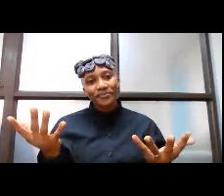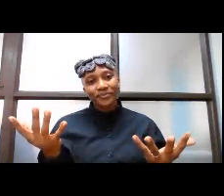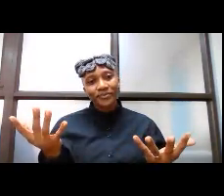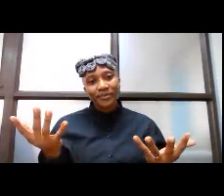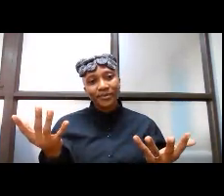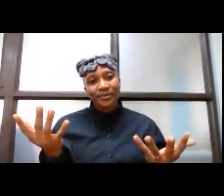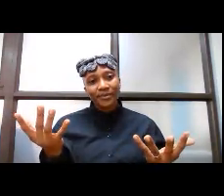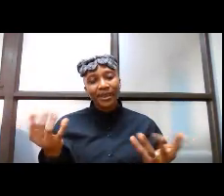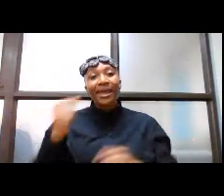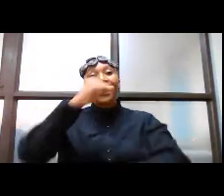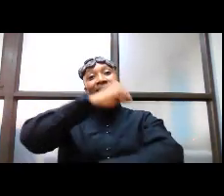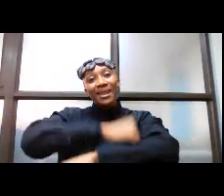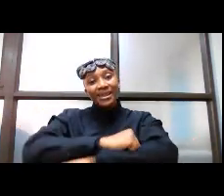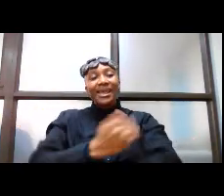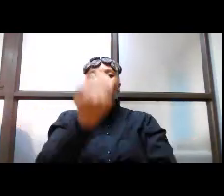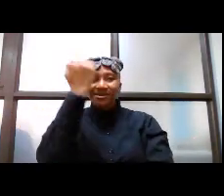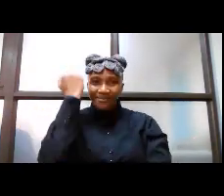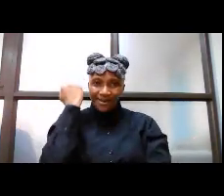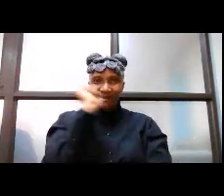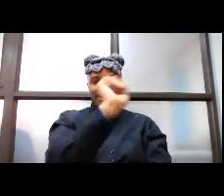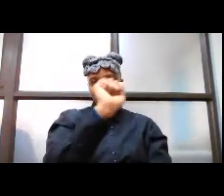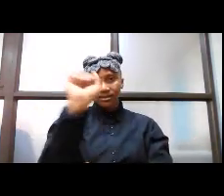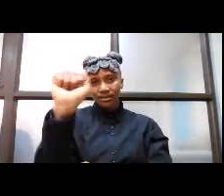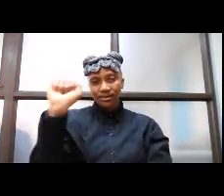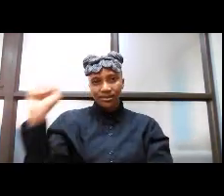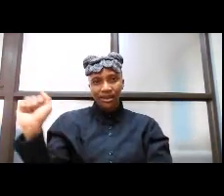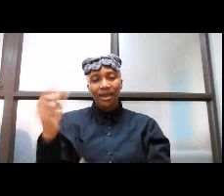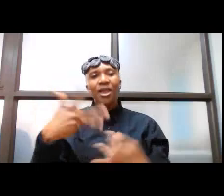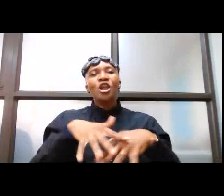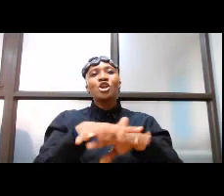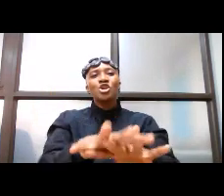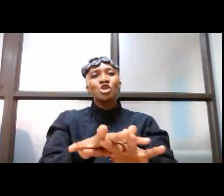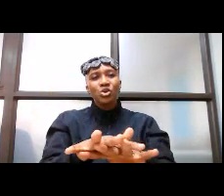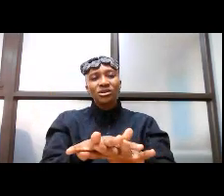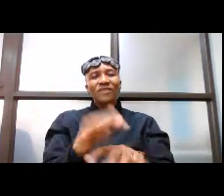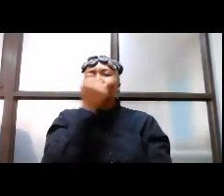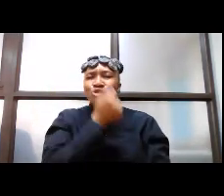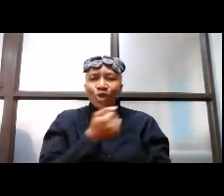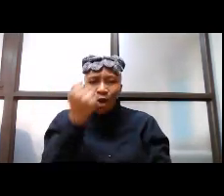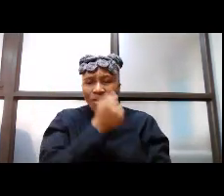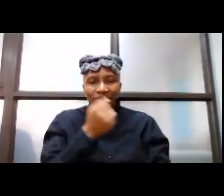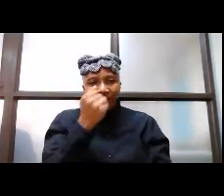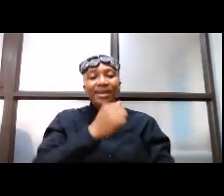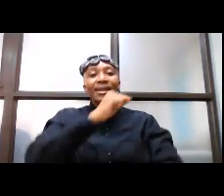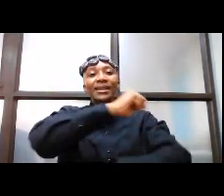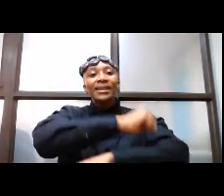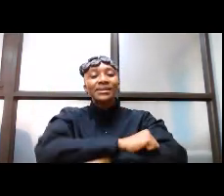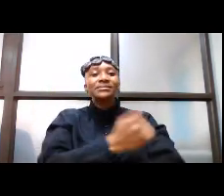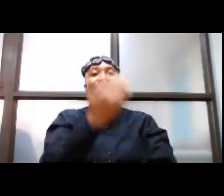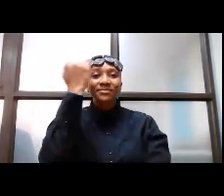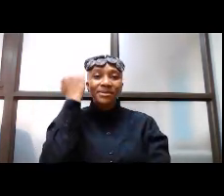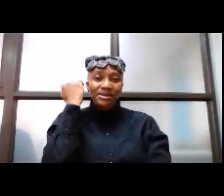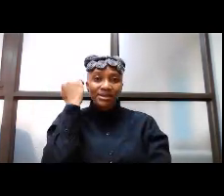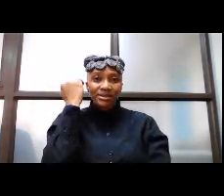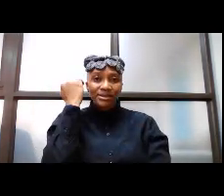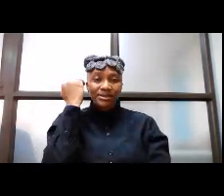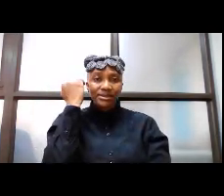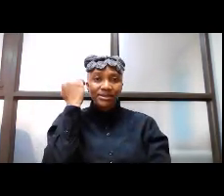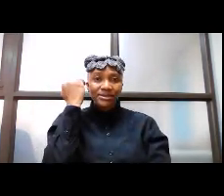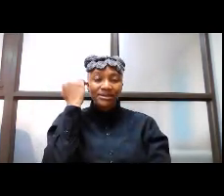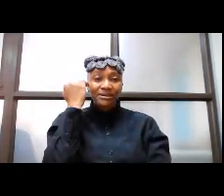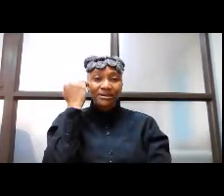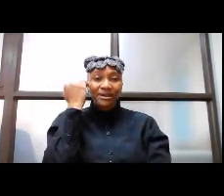learners' experience of inclusive, learners' experience of being in a